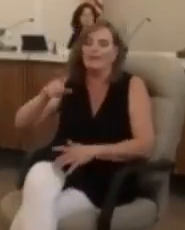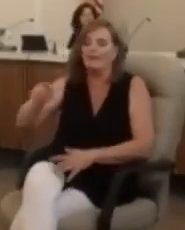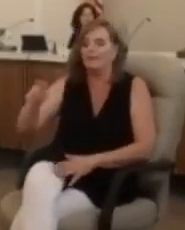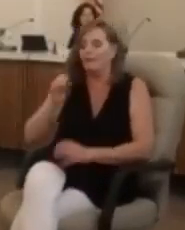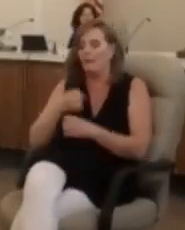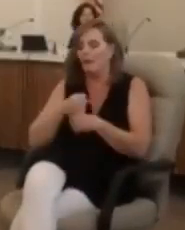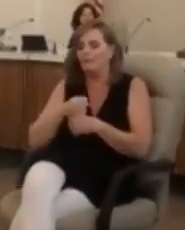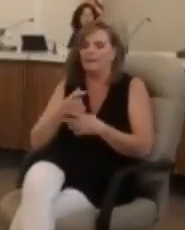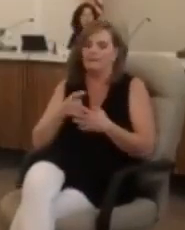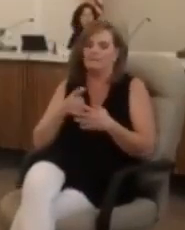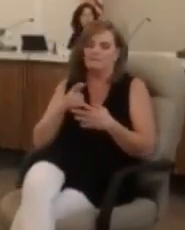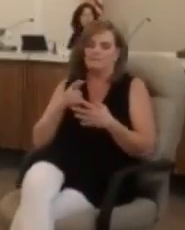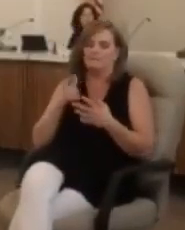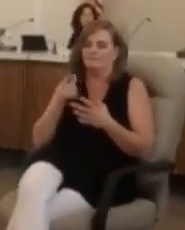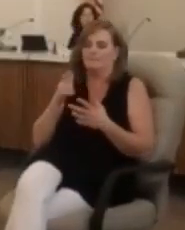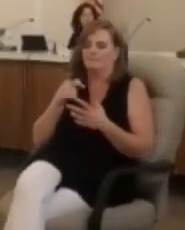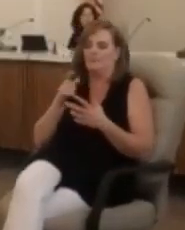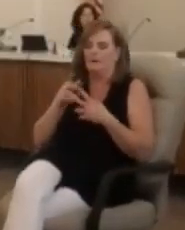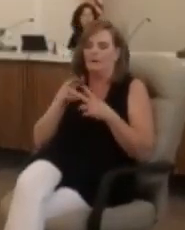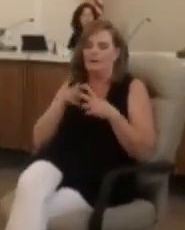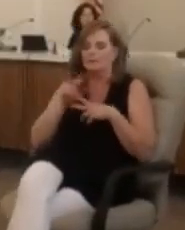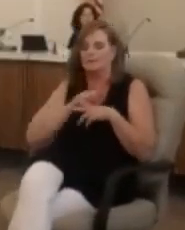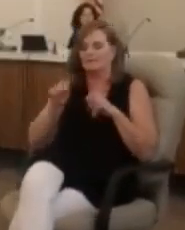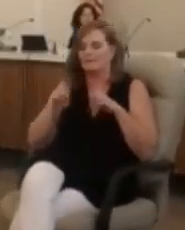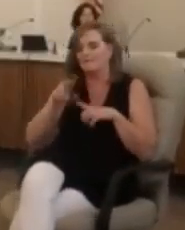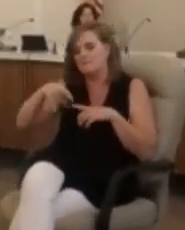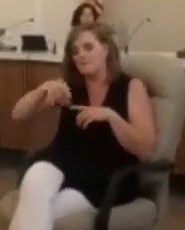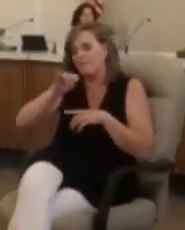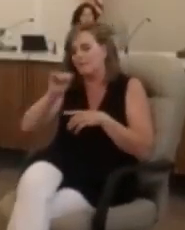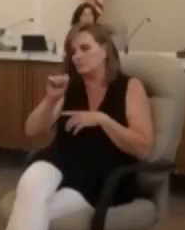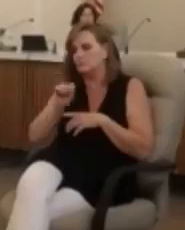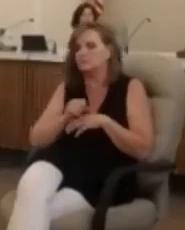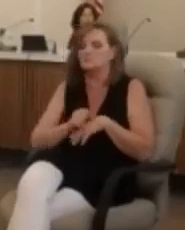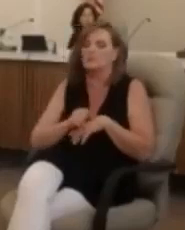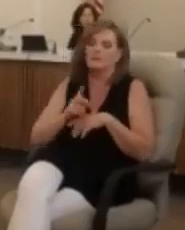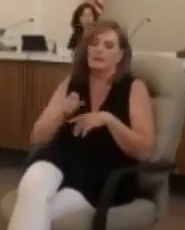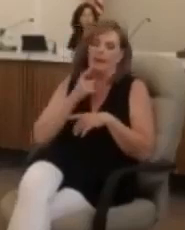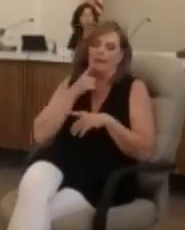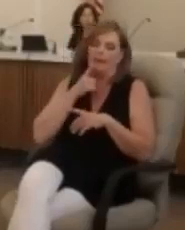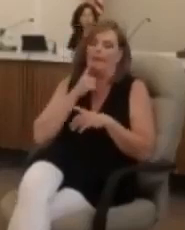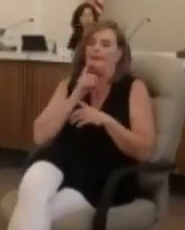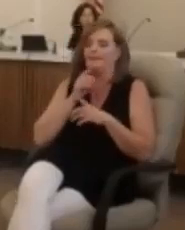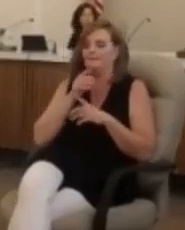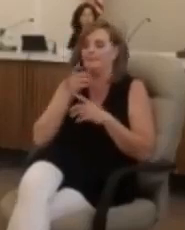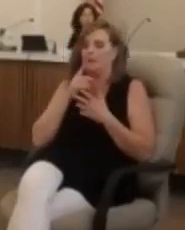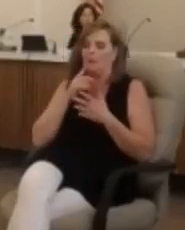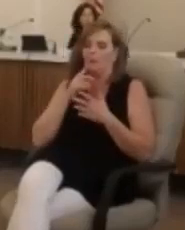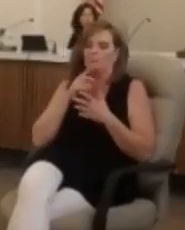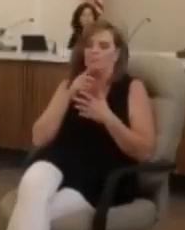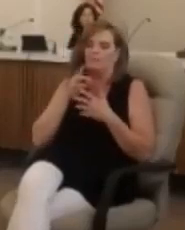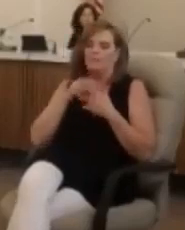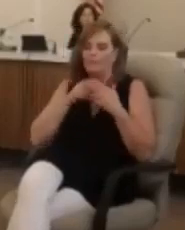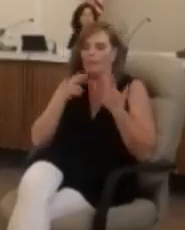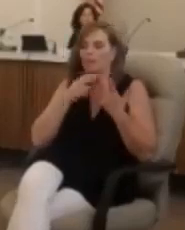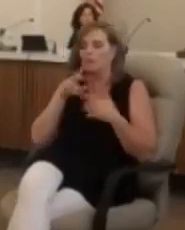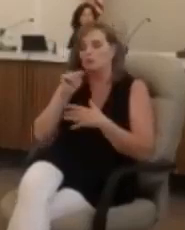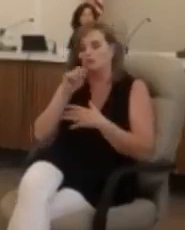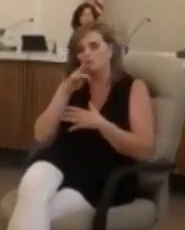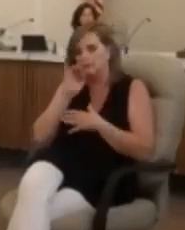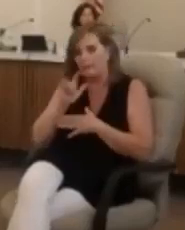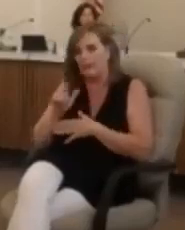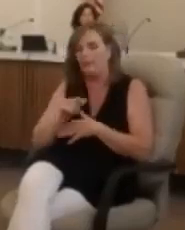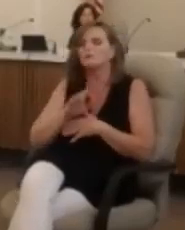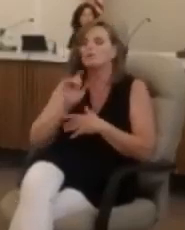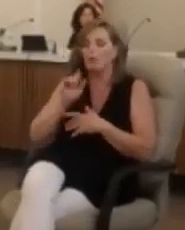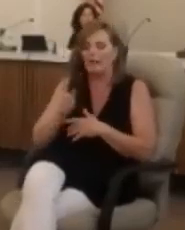They're the ones who oversee the Genesee Valley Trail. So again, that's who we're looking at